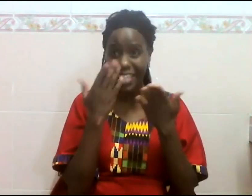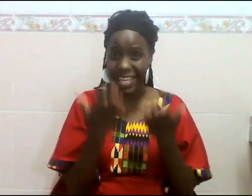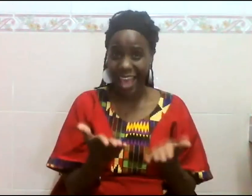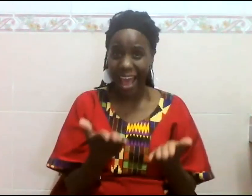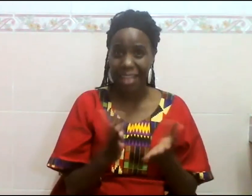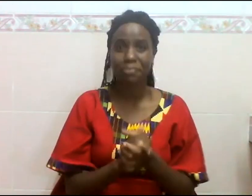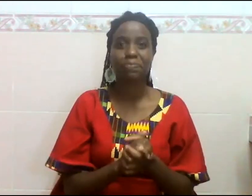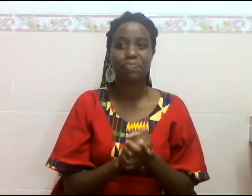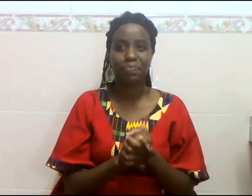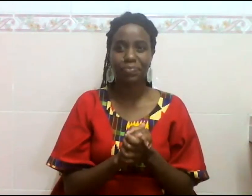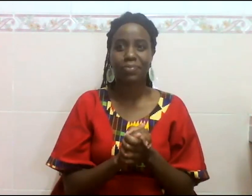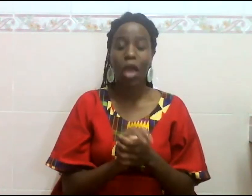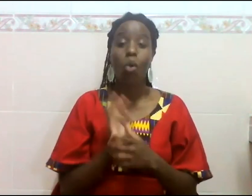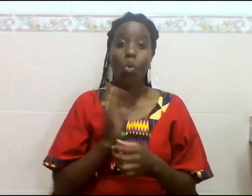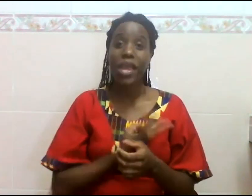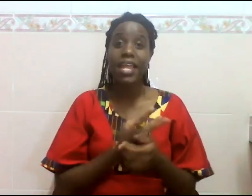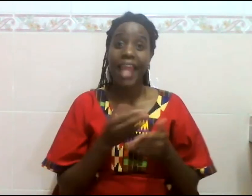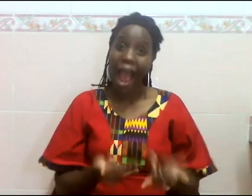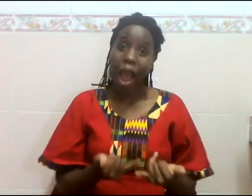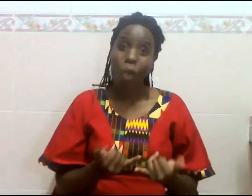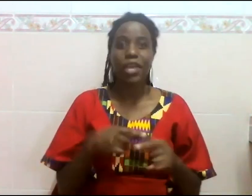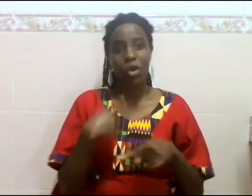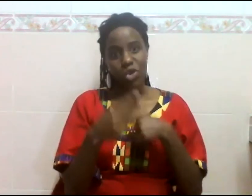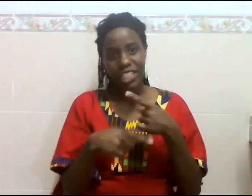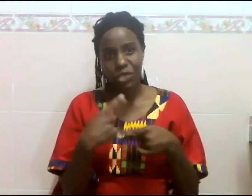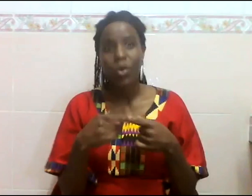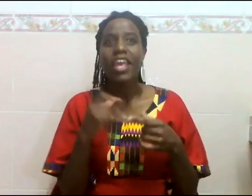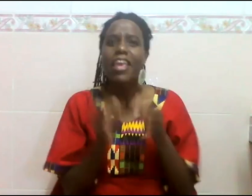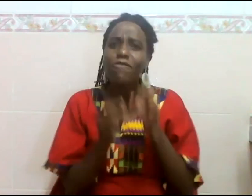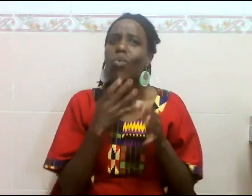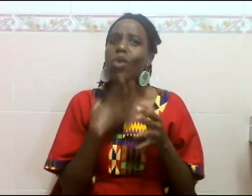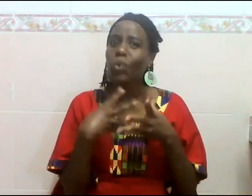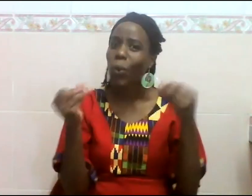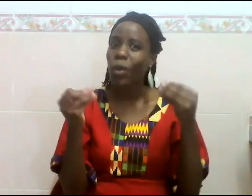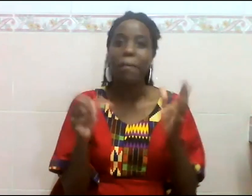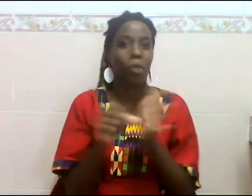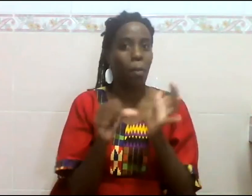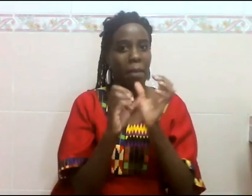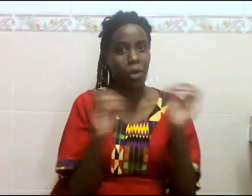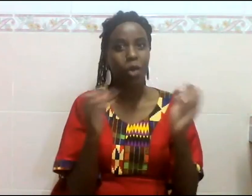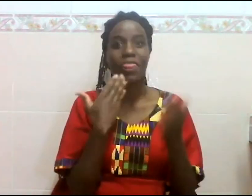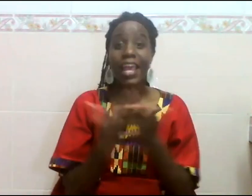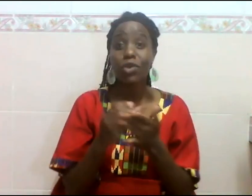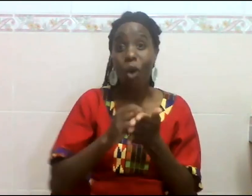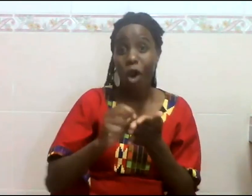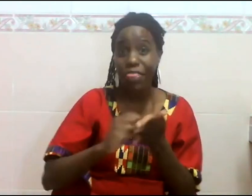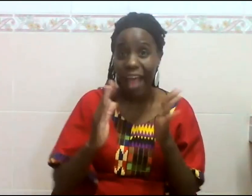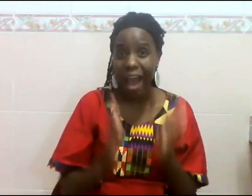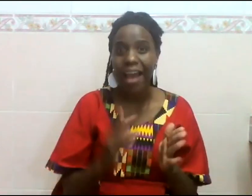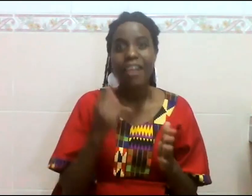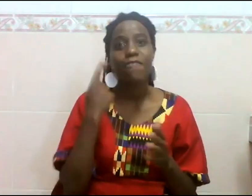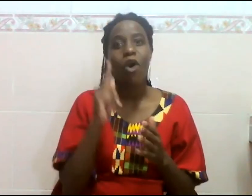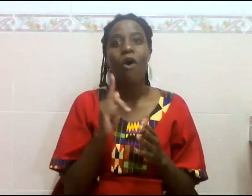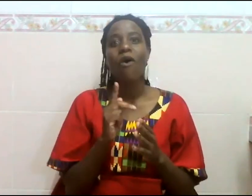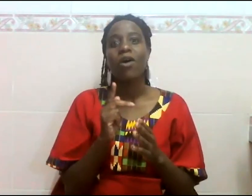We are gonna be here around, but whoever needs to leave, thank you, the authors. Thank you, Becky, for being here and for participating to